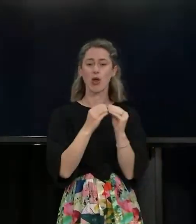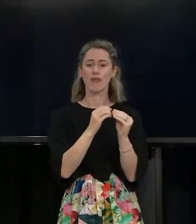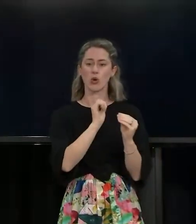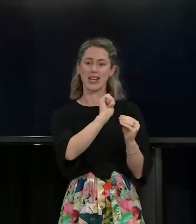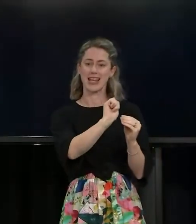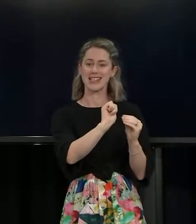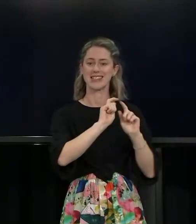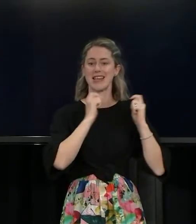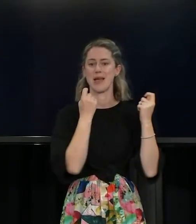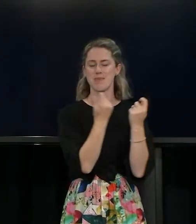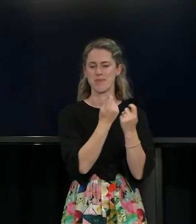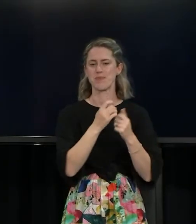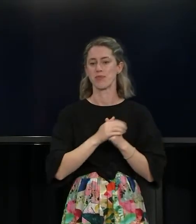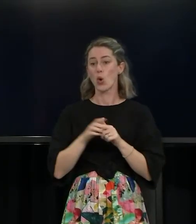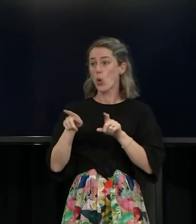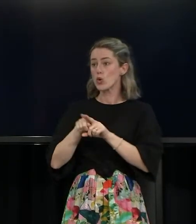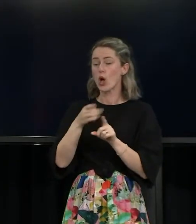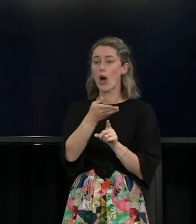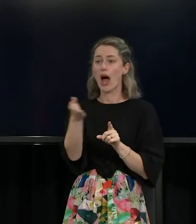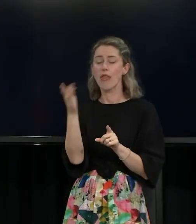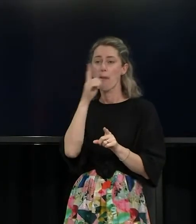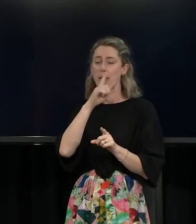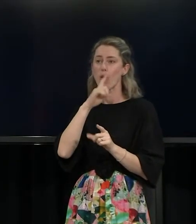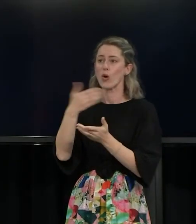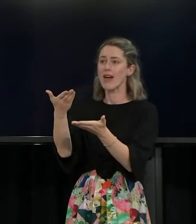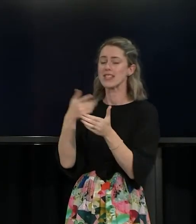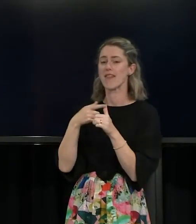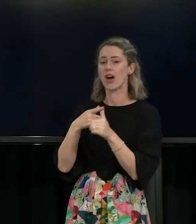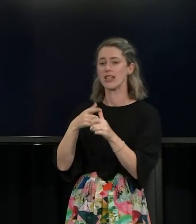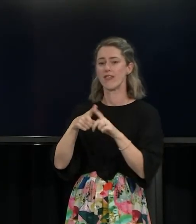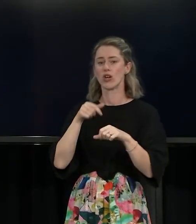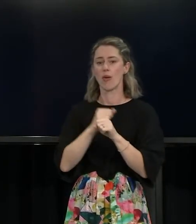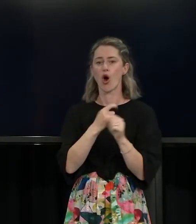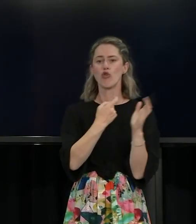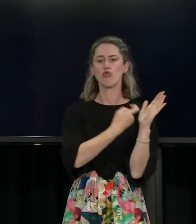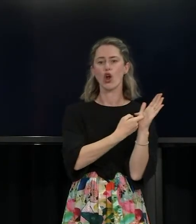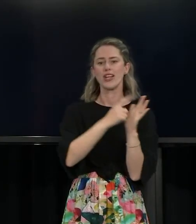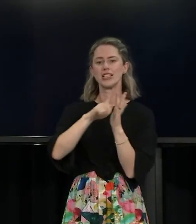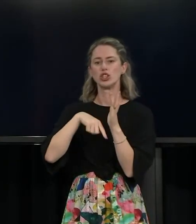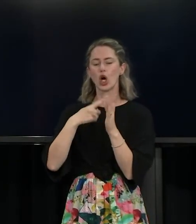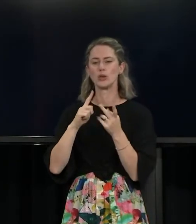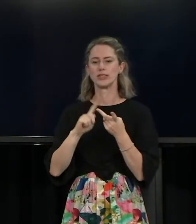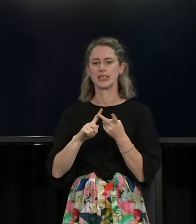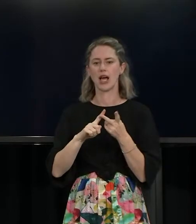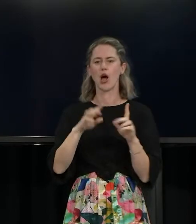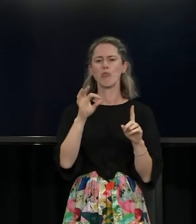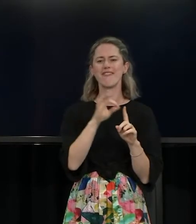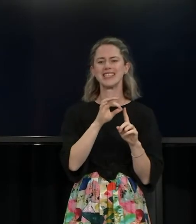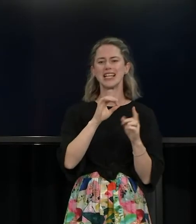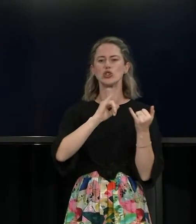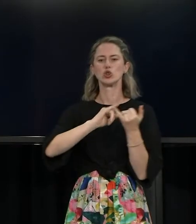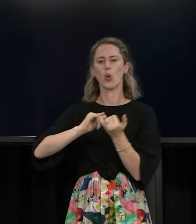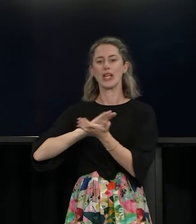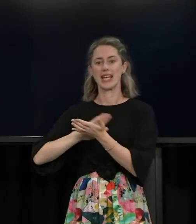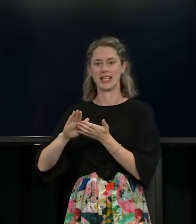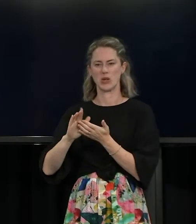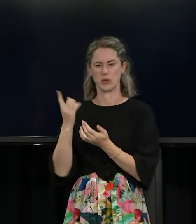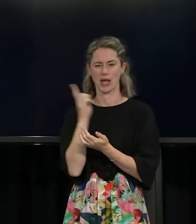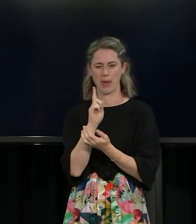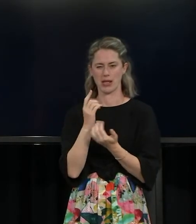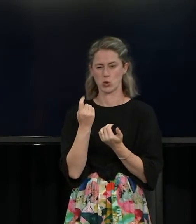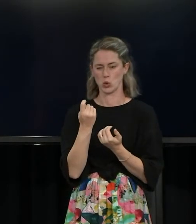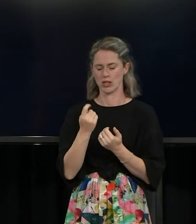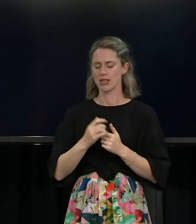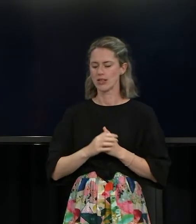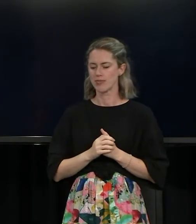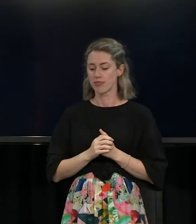his public health team, but it's also included the work of people like Rodney Jones and Professor Hendy and his team. As